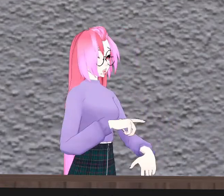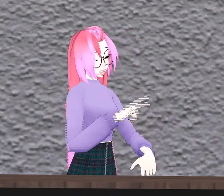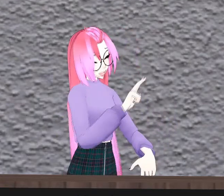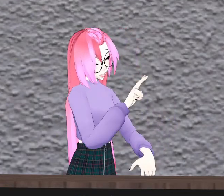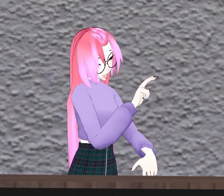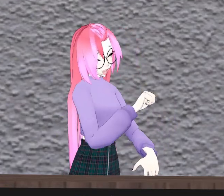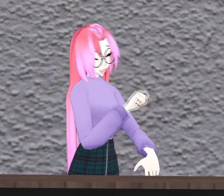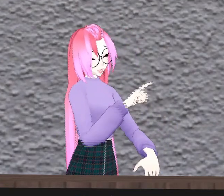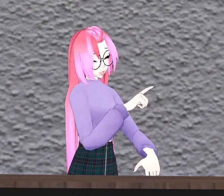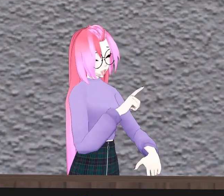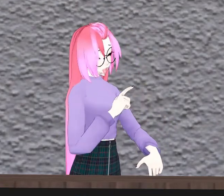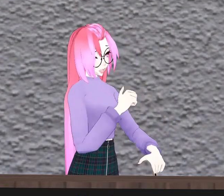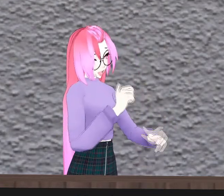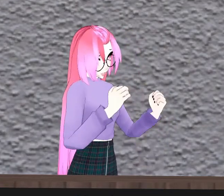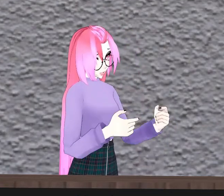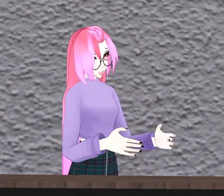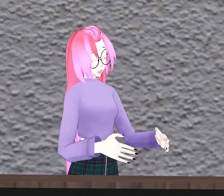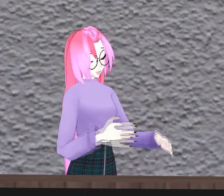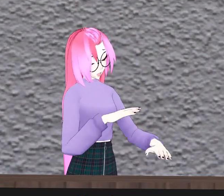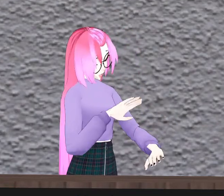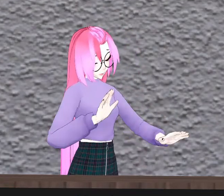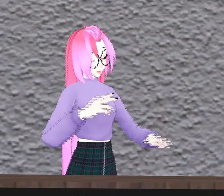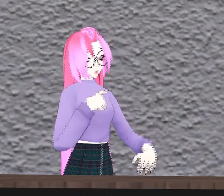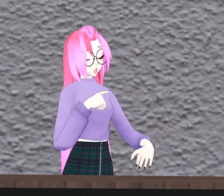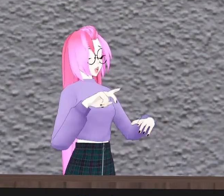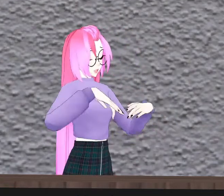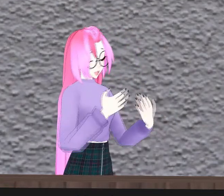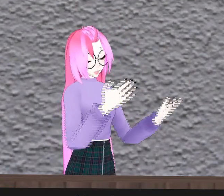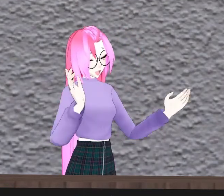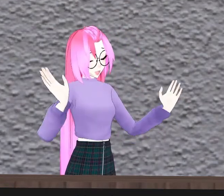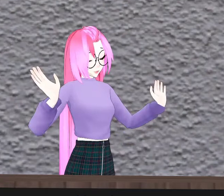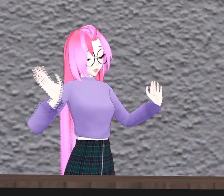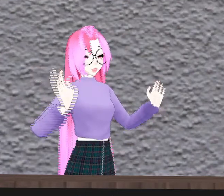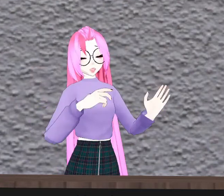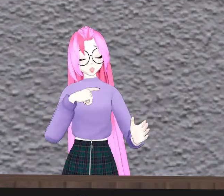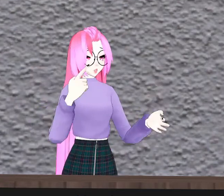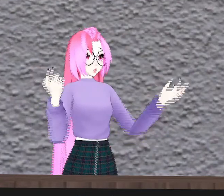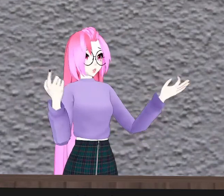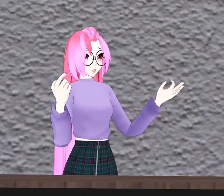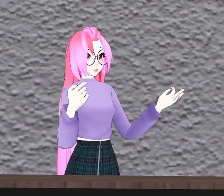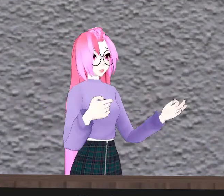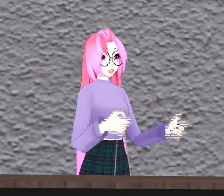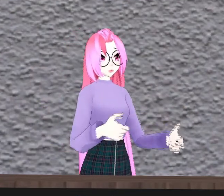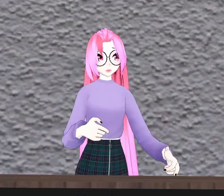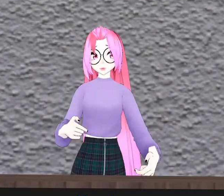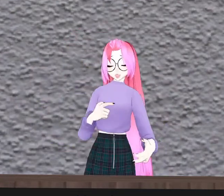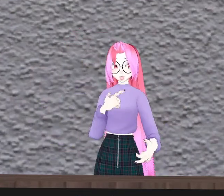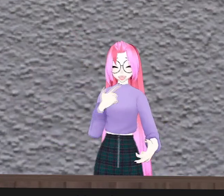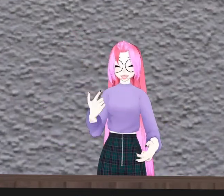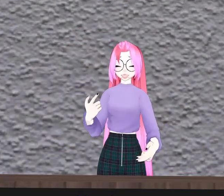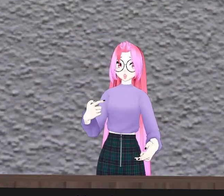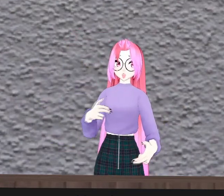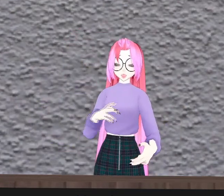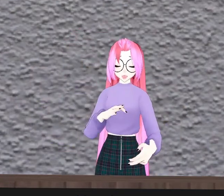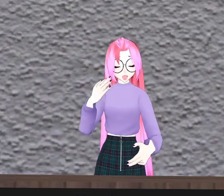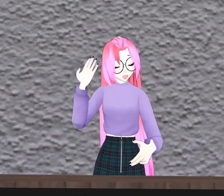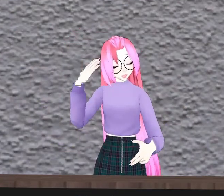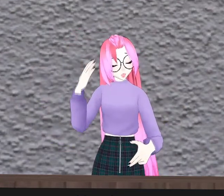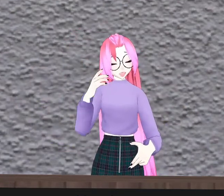say, no, you're not a teacher. Don't tell me how to sign that. Just say that. Like, straight up say, I know that